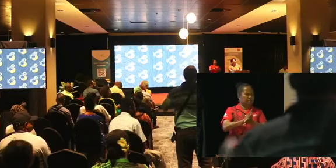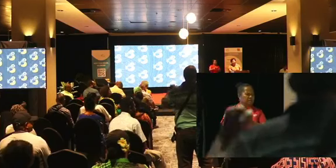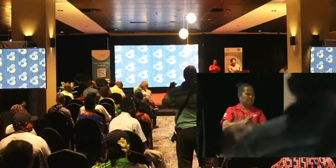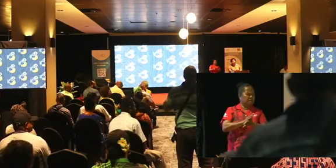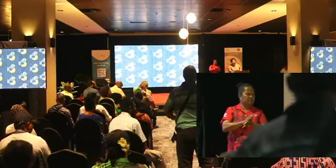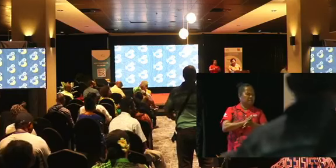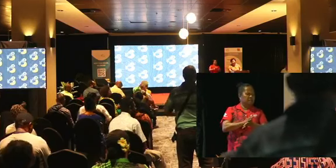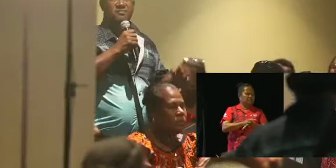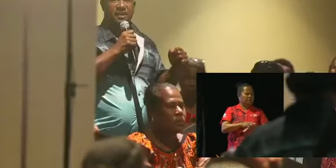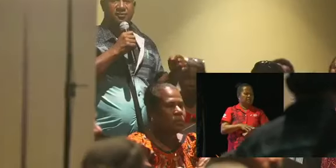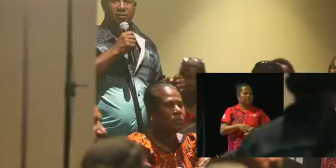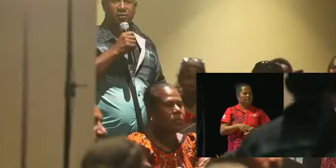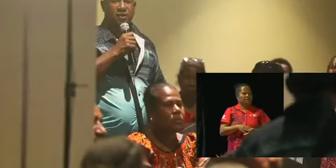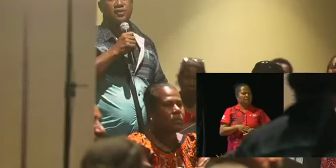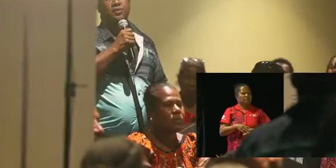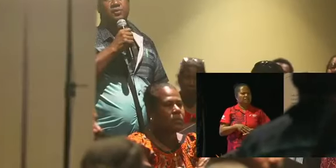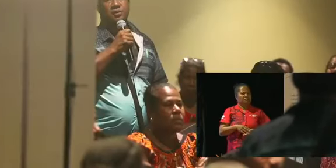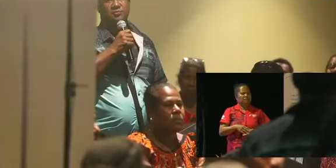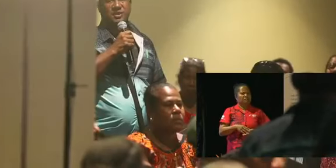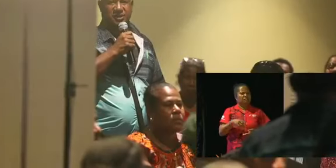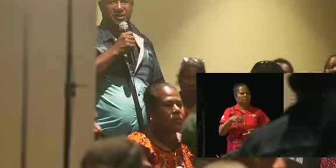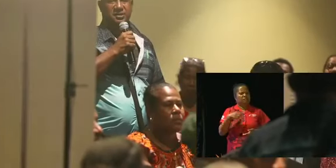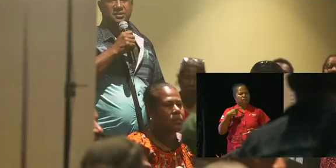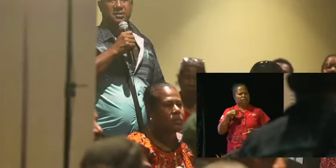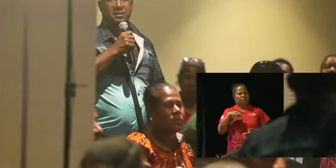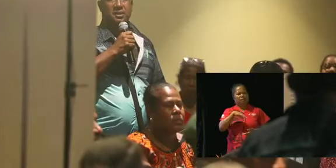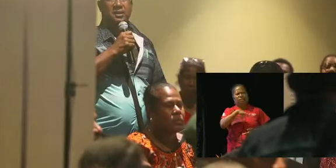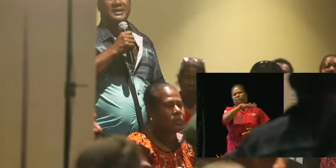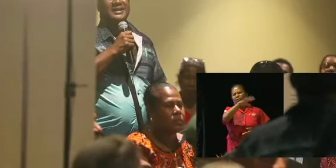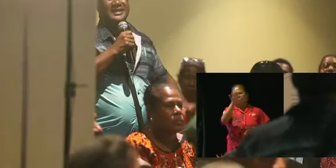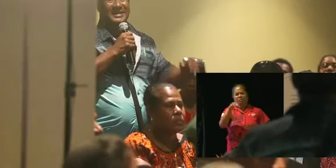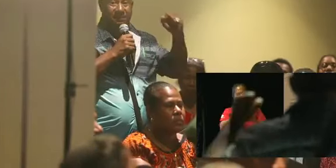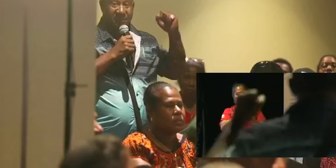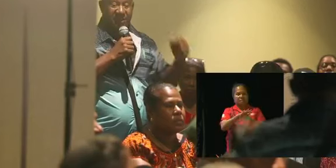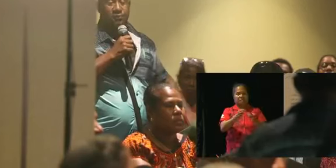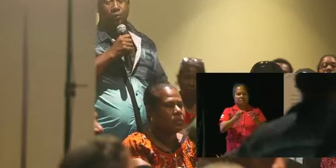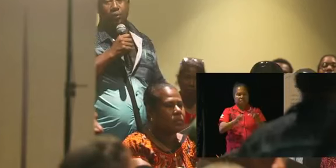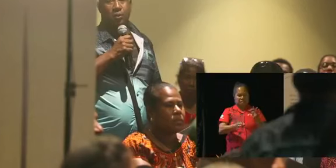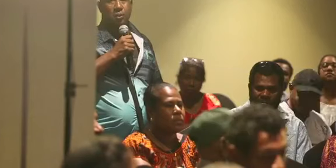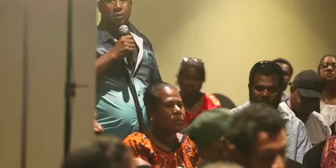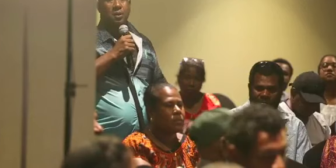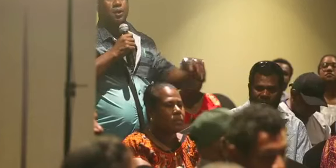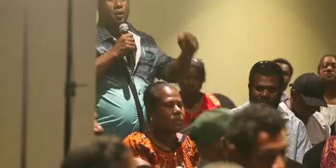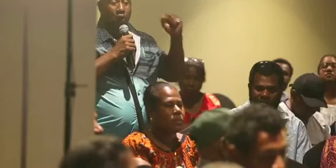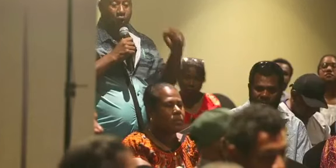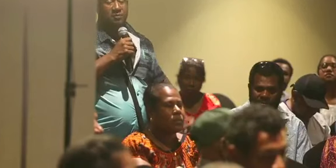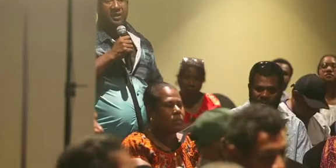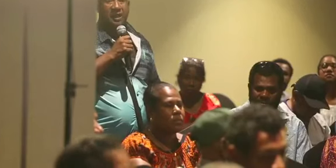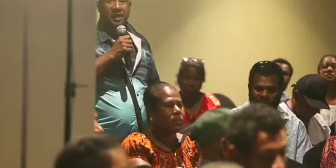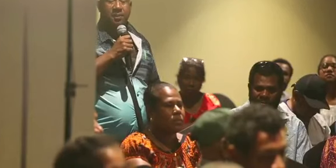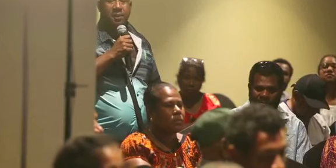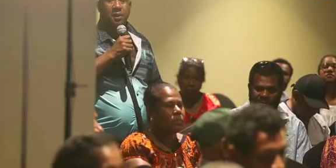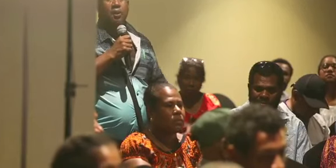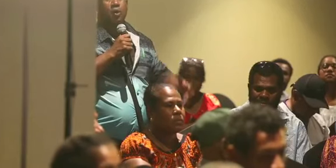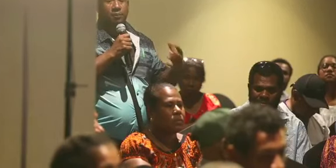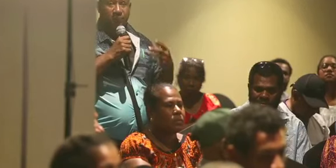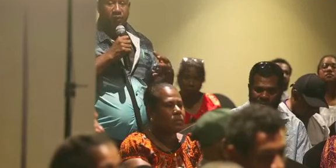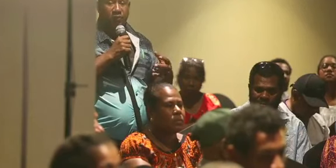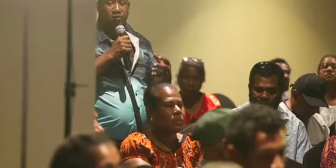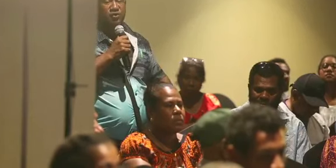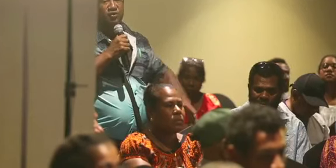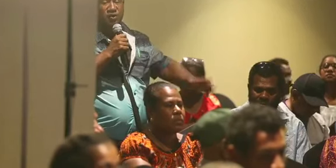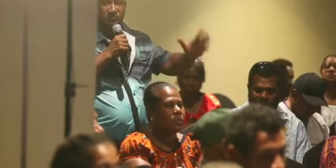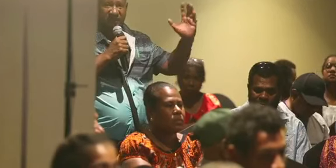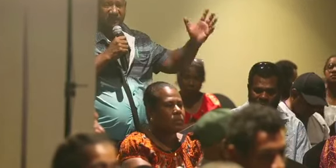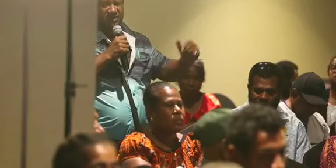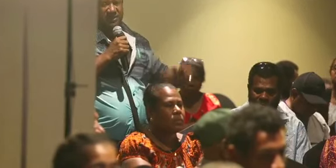Only come when only simani blongol when only go work him decision. Tete brisi brook, roti bagarap, all people